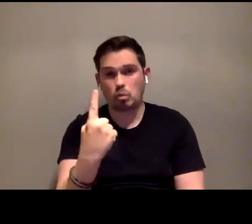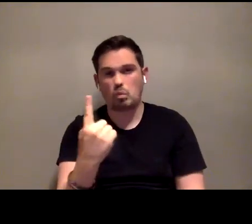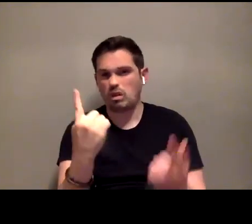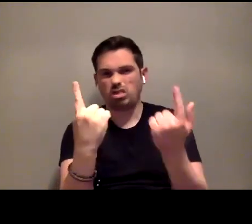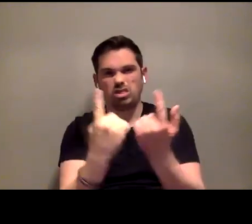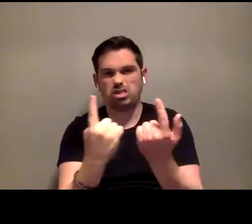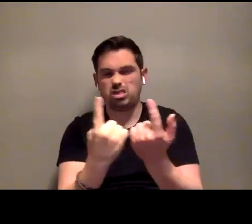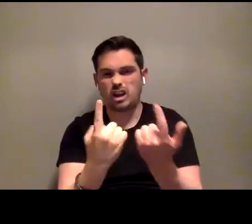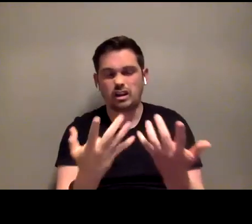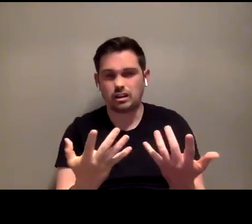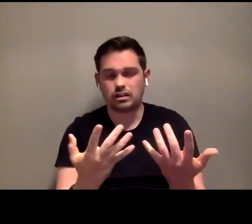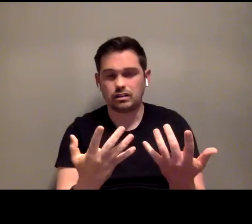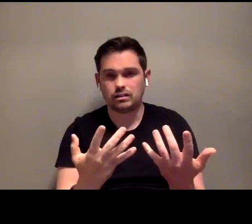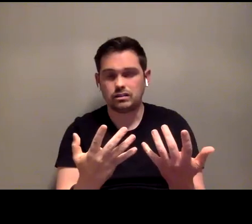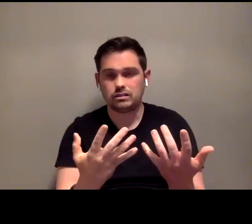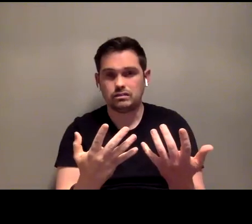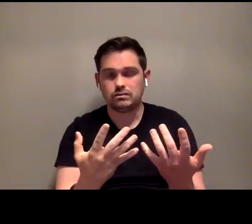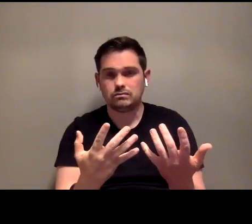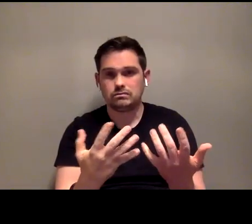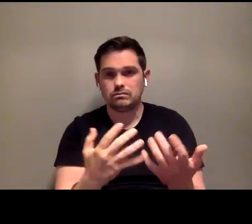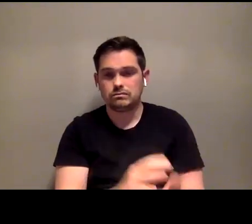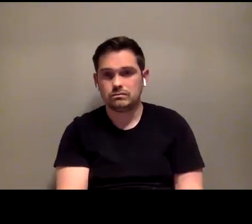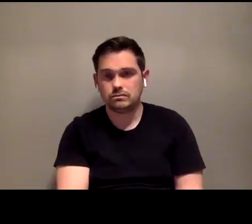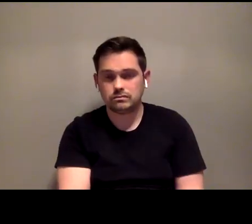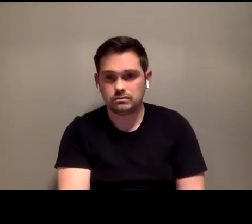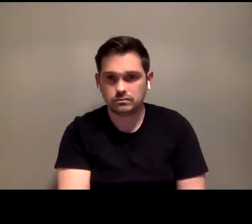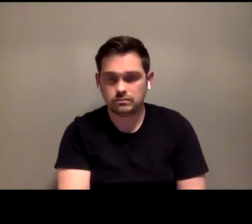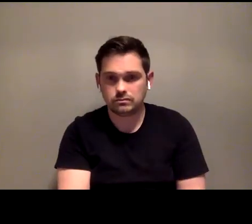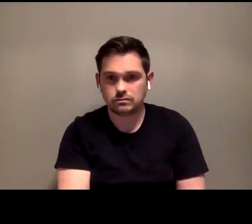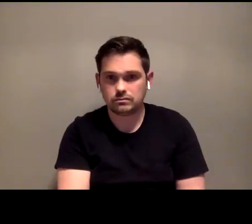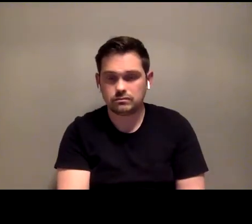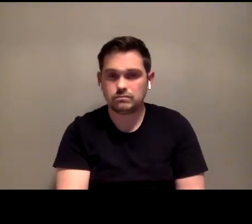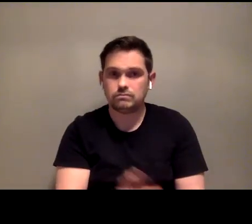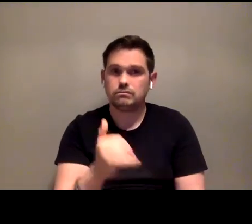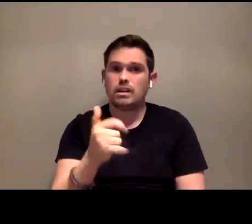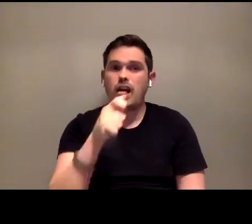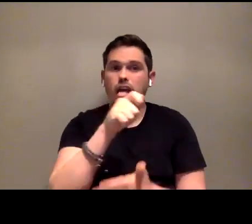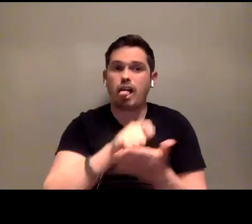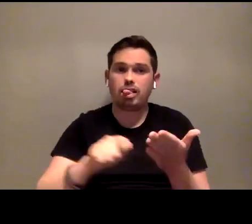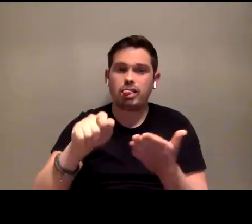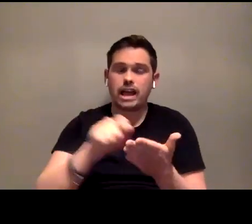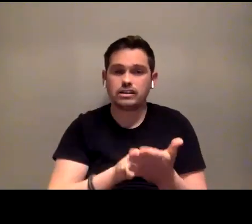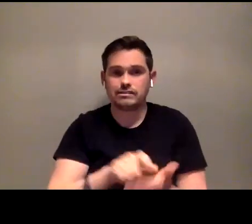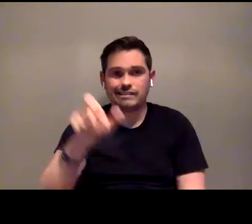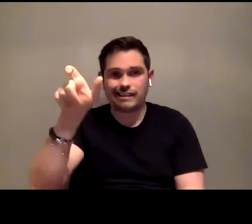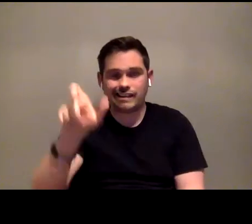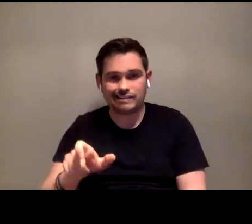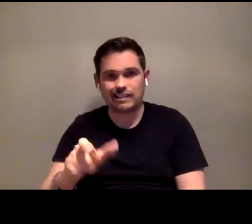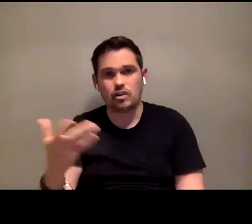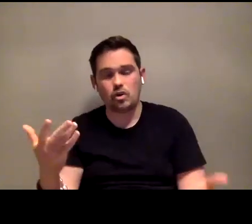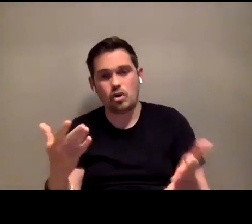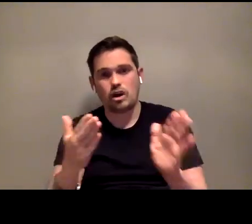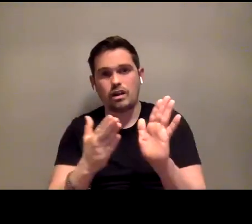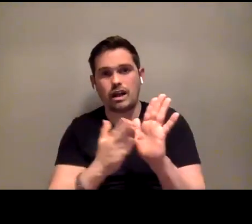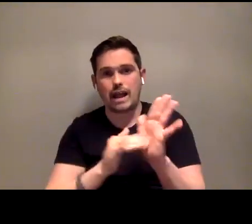that anybody watching was going to ask either their election candidate or their new MSP after the election, what is it that you would